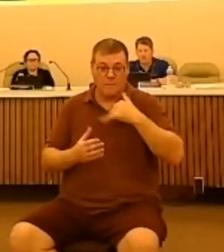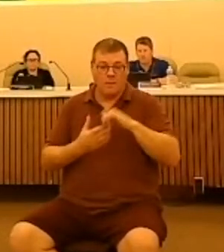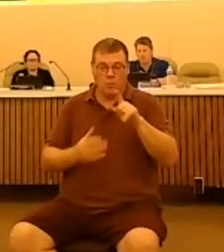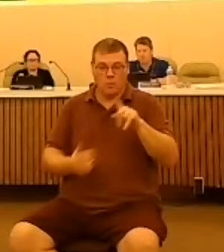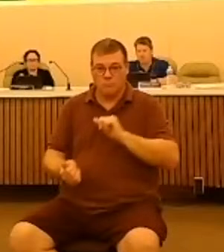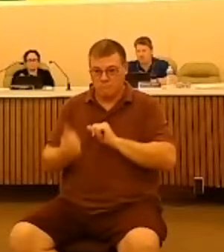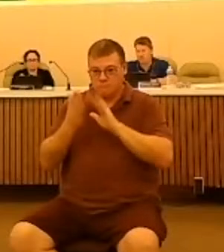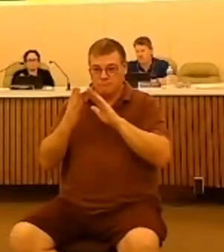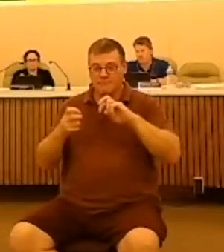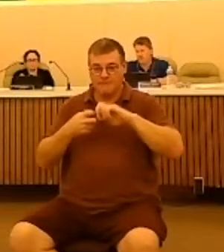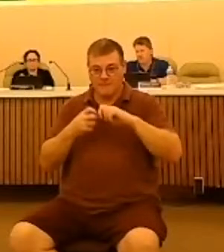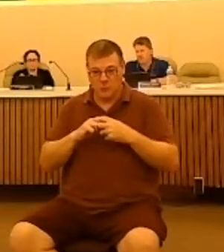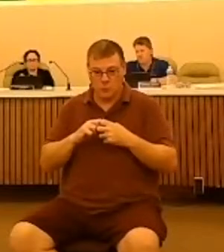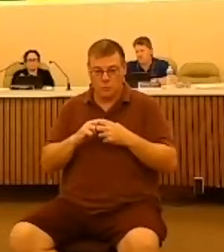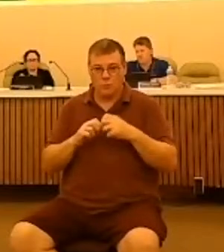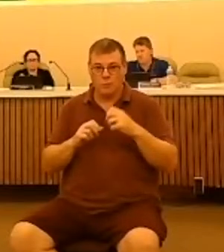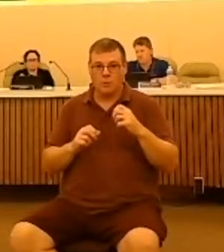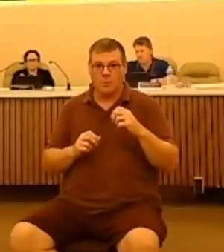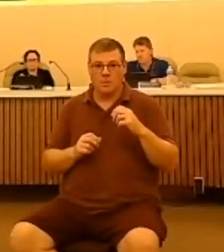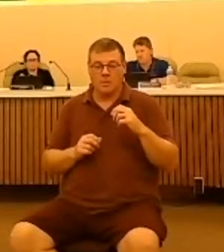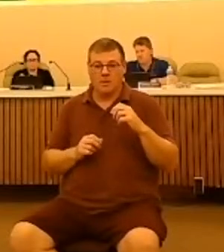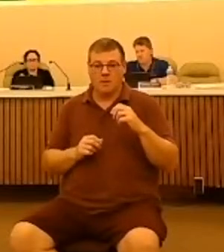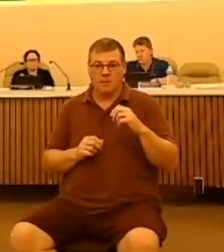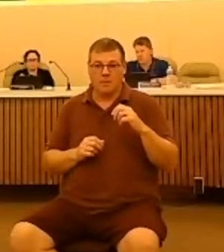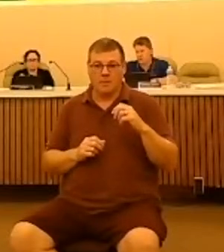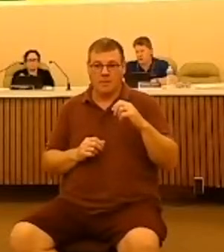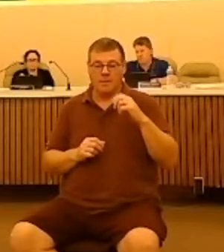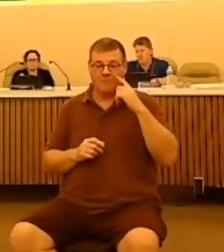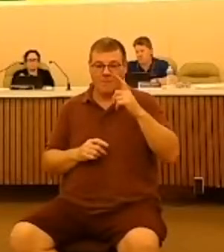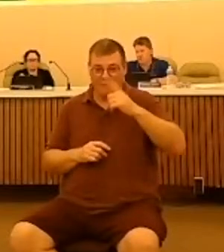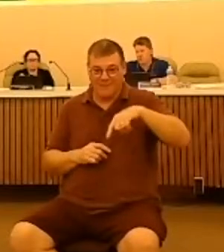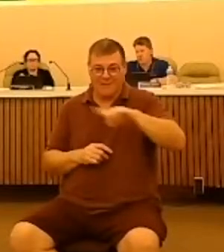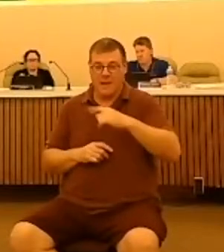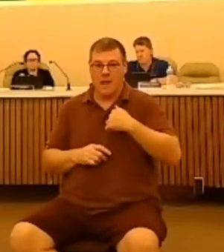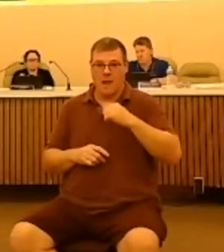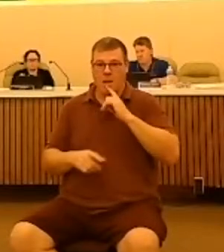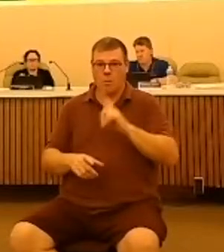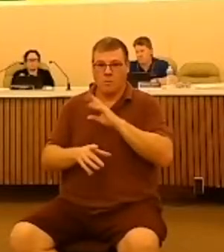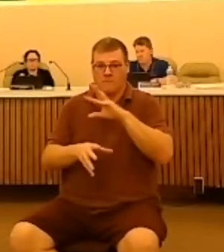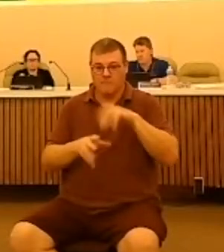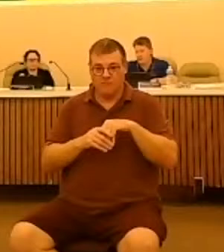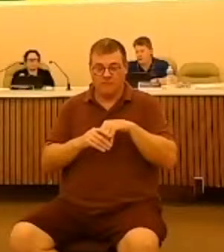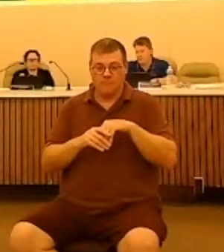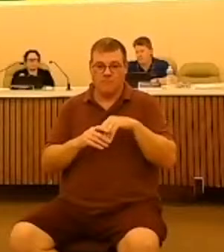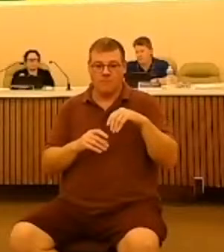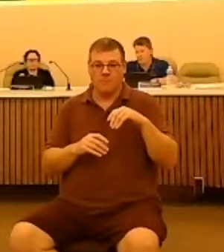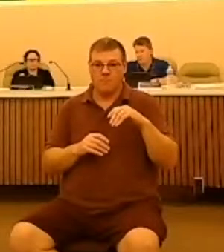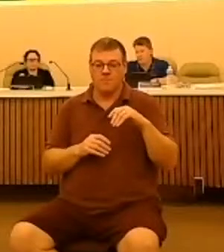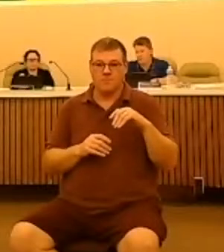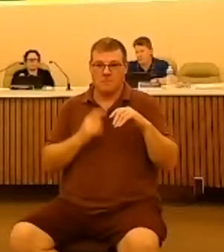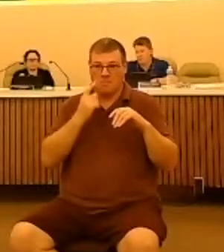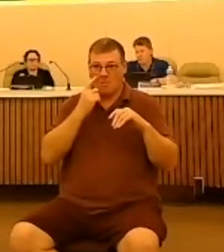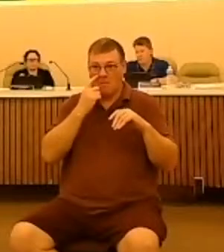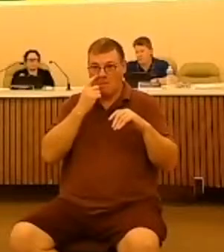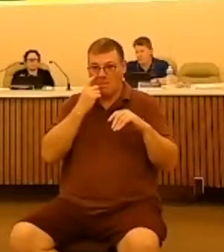into issues in terms of then are we involved?